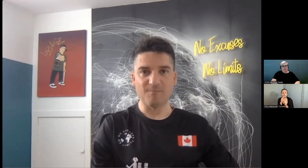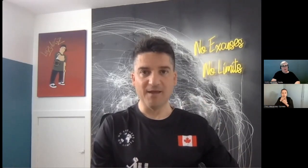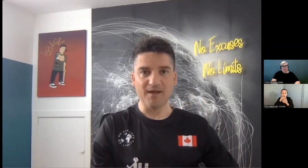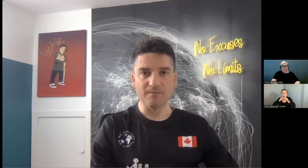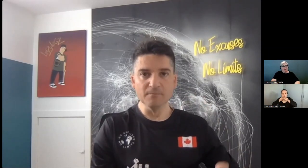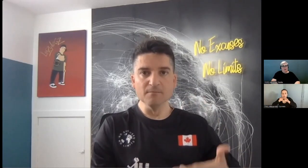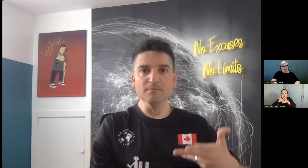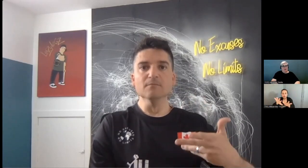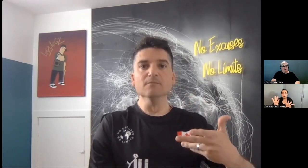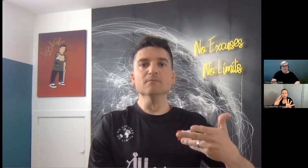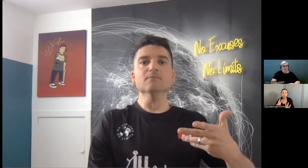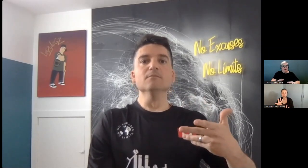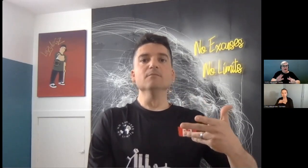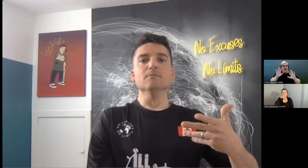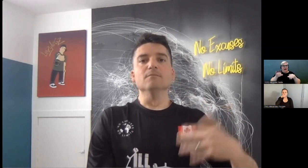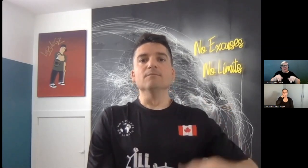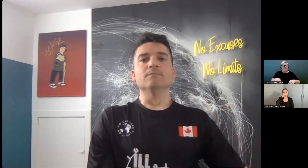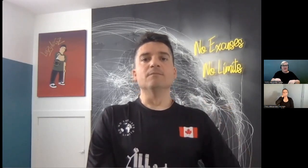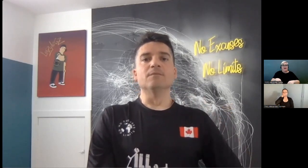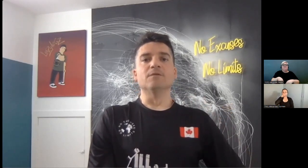On respire,